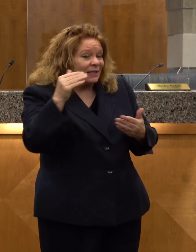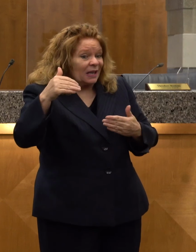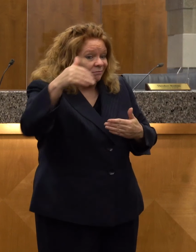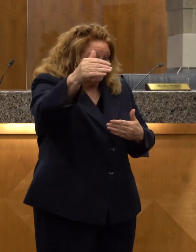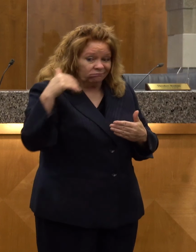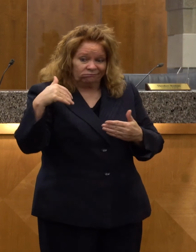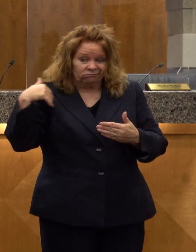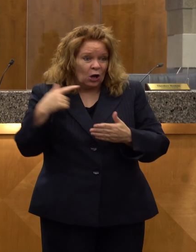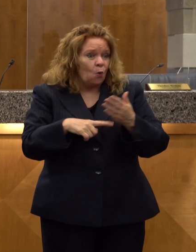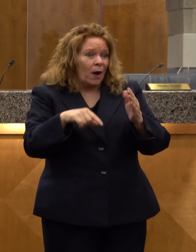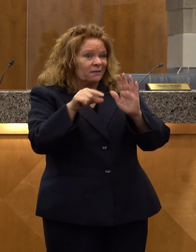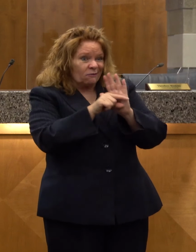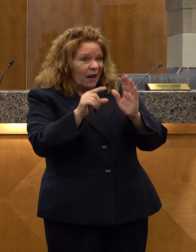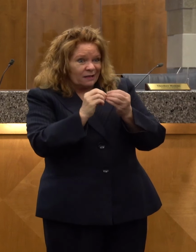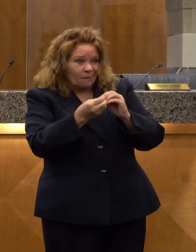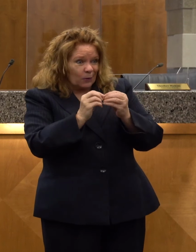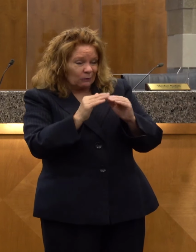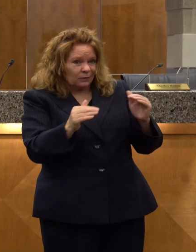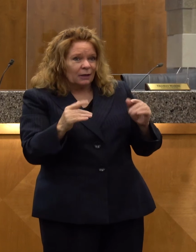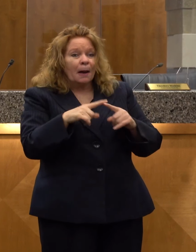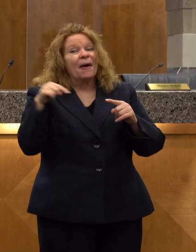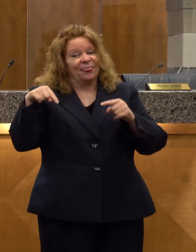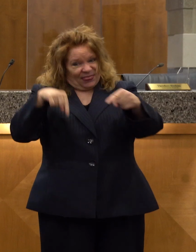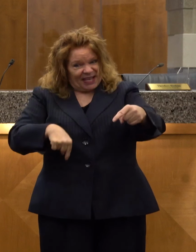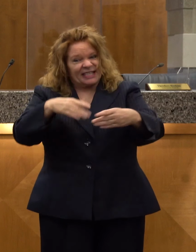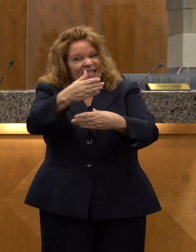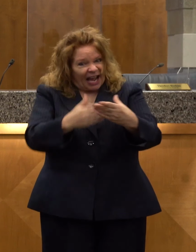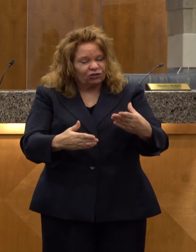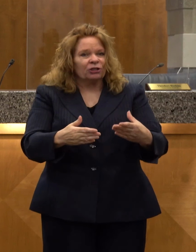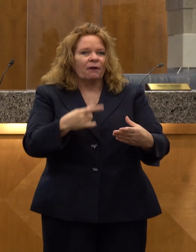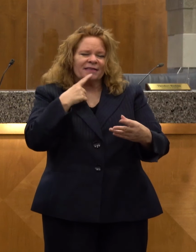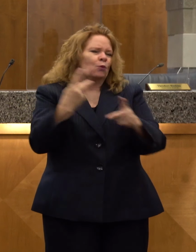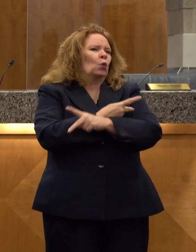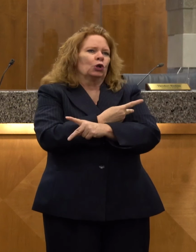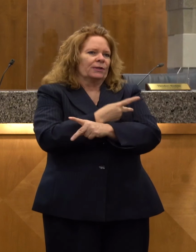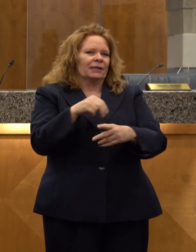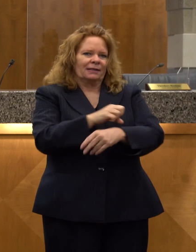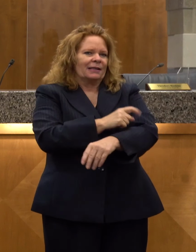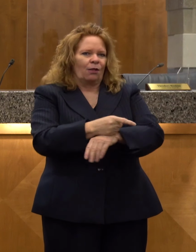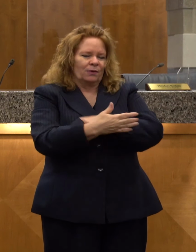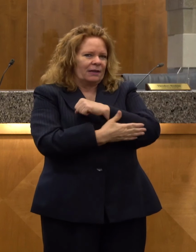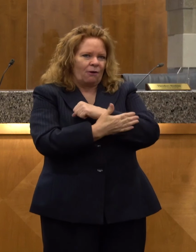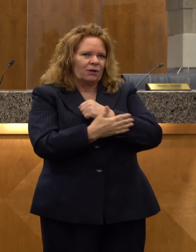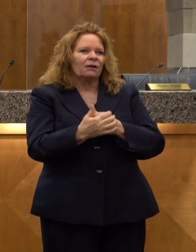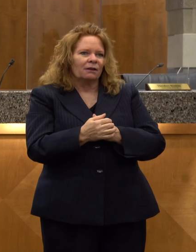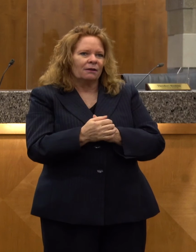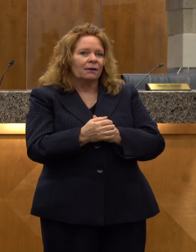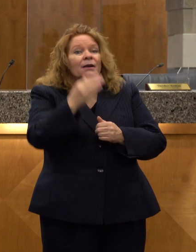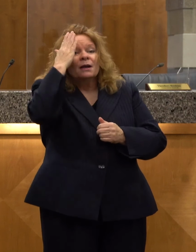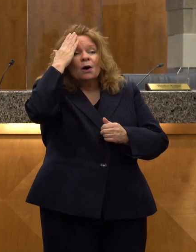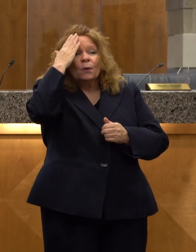and we'll compare that with everything else in St. Louis County. But this stretch has been identified as one of the worst roads in St. Louis County. We know